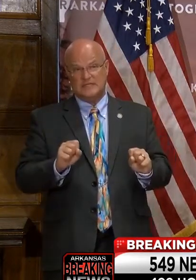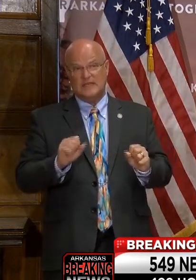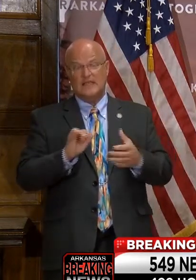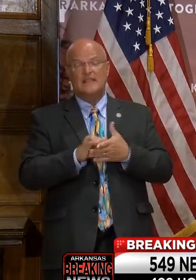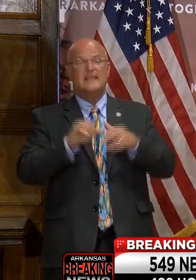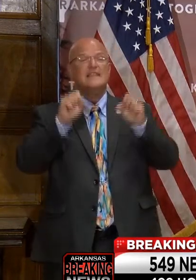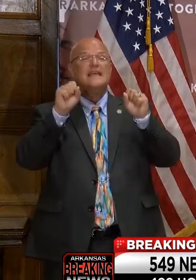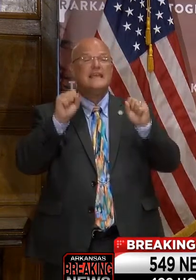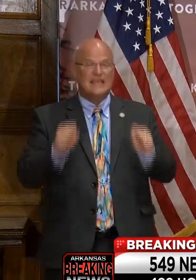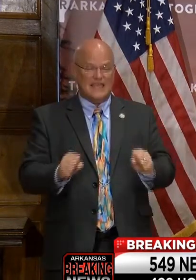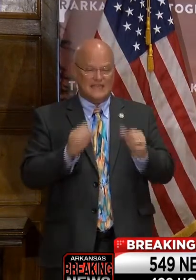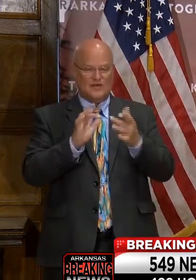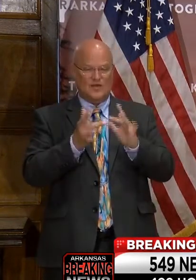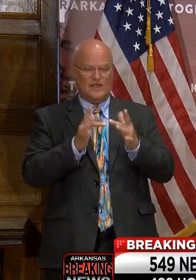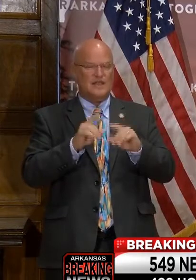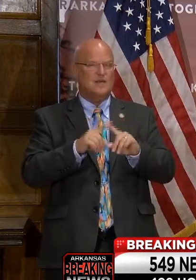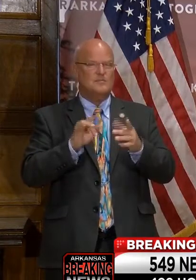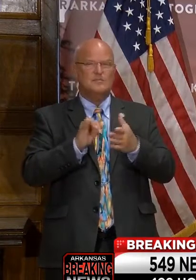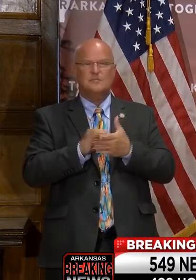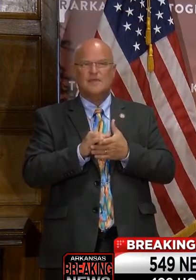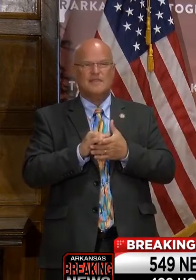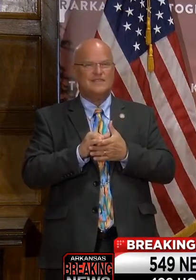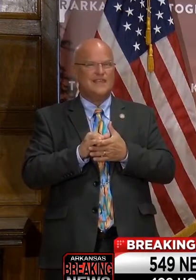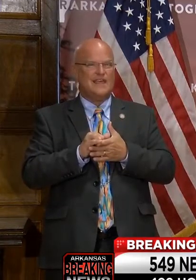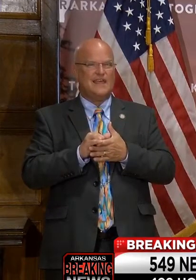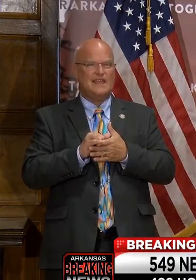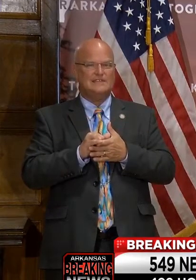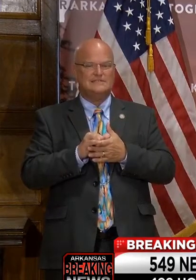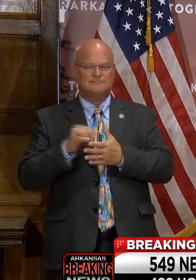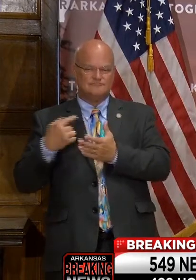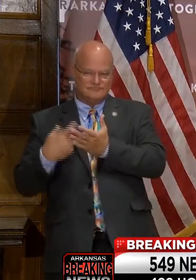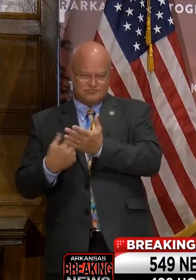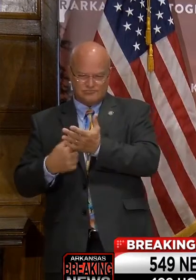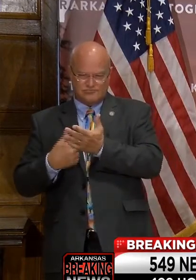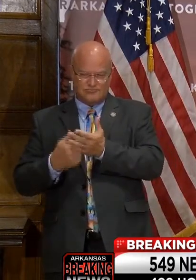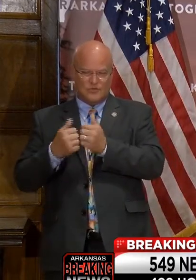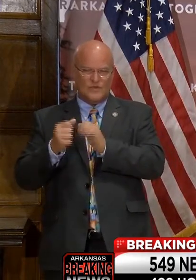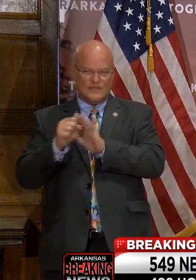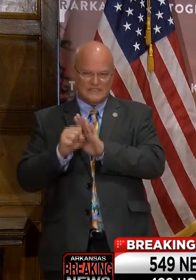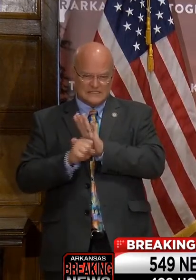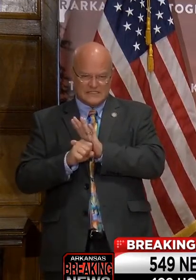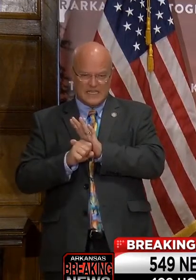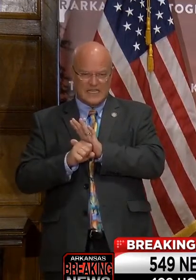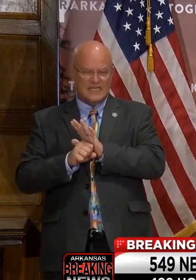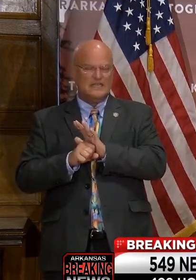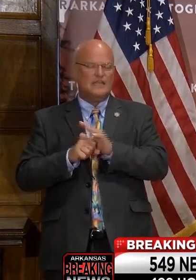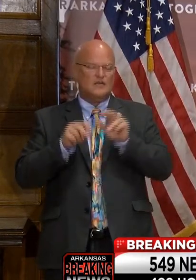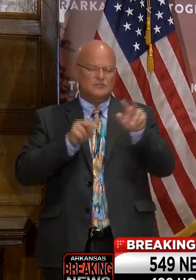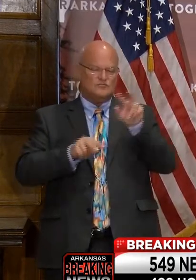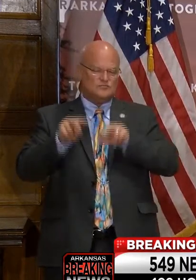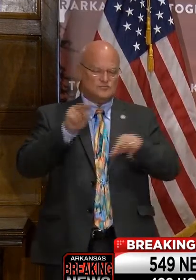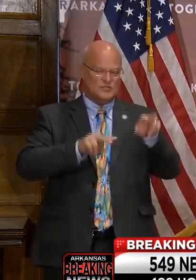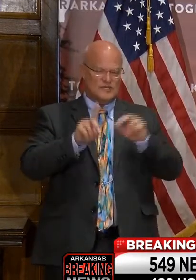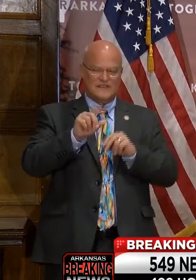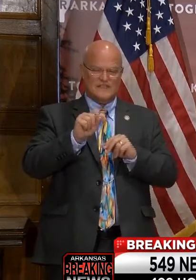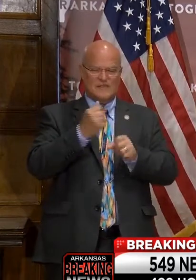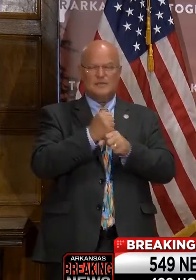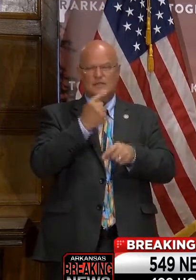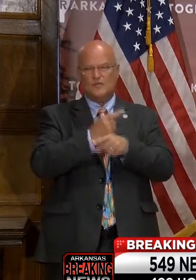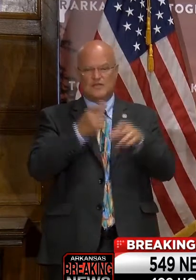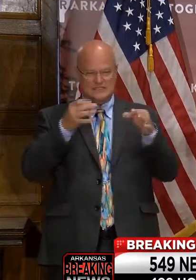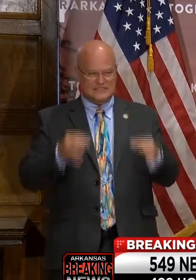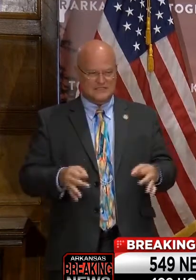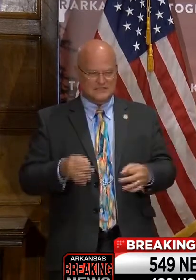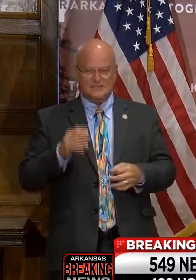they can go to online, but that's after consultation with the state, and we look at all the data and make the right